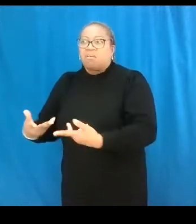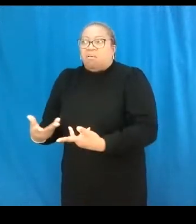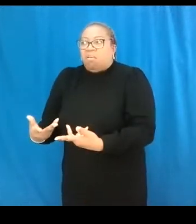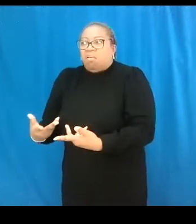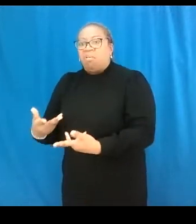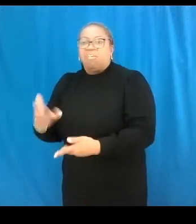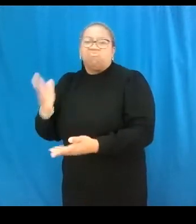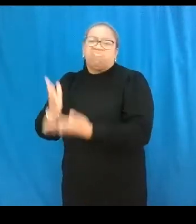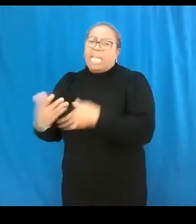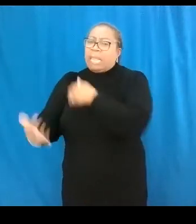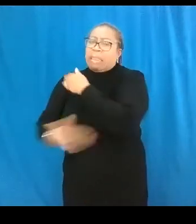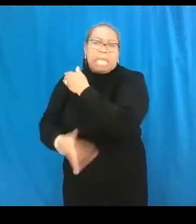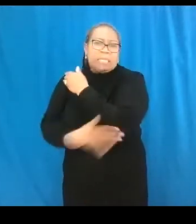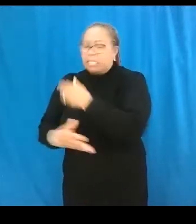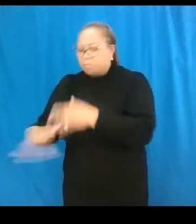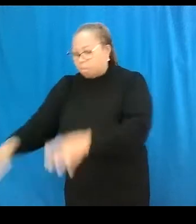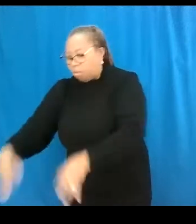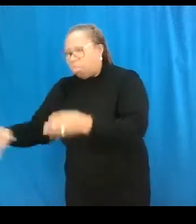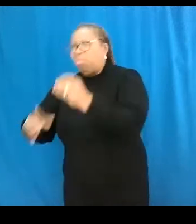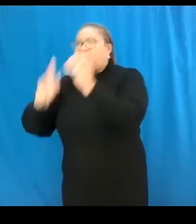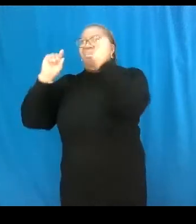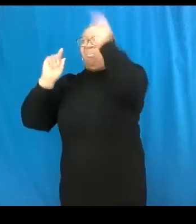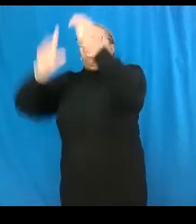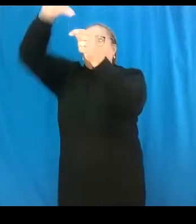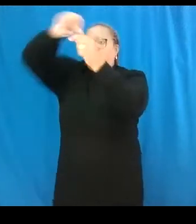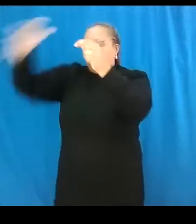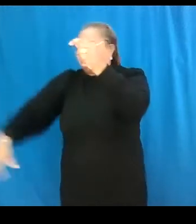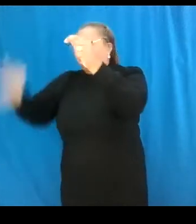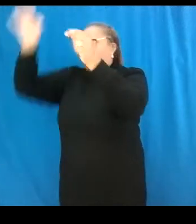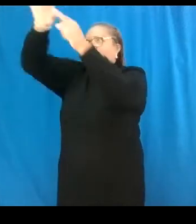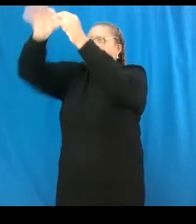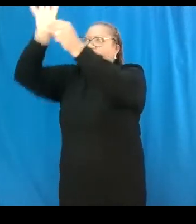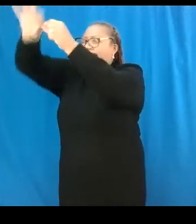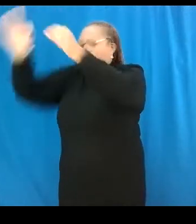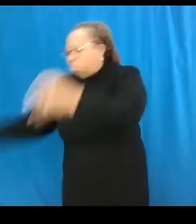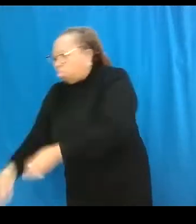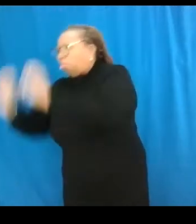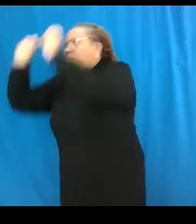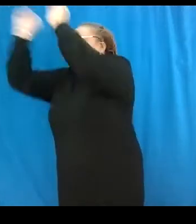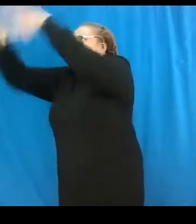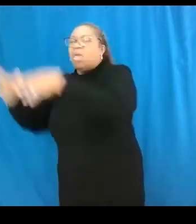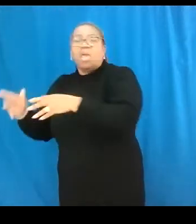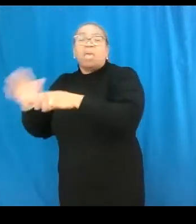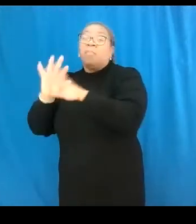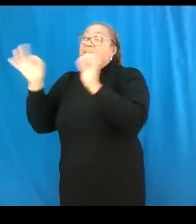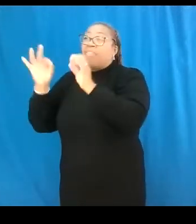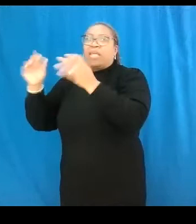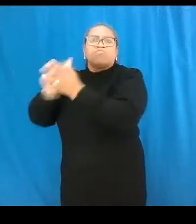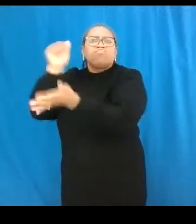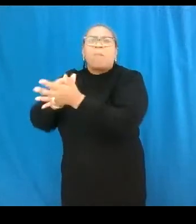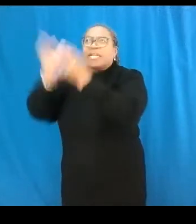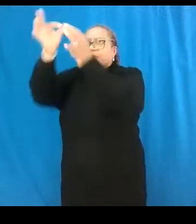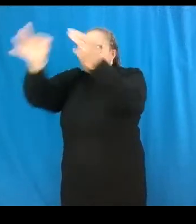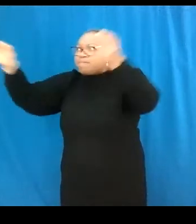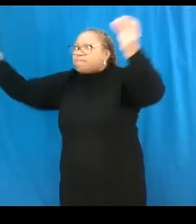I'll take the clothes scrunched up and I'll just put them in blotches over the line or scrunched up. I wouldn't even spread them out.